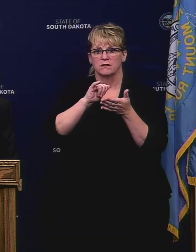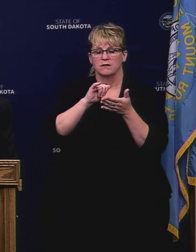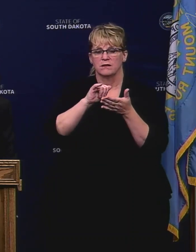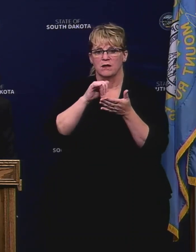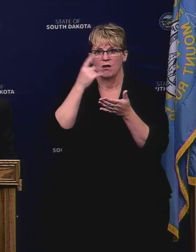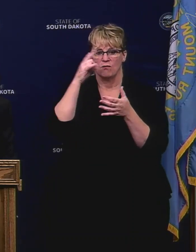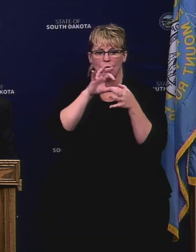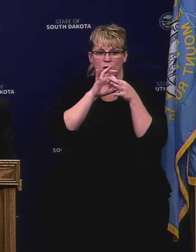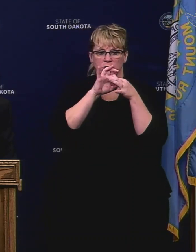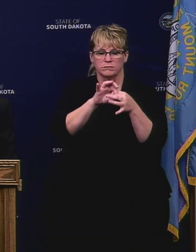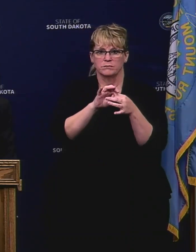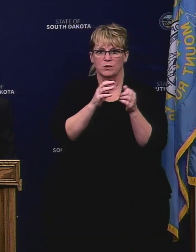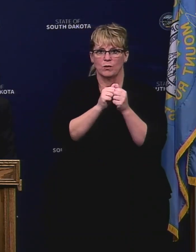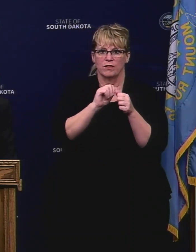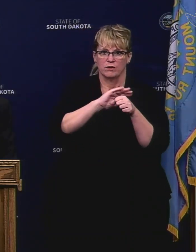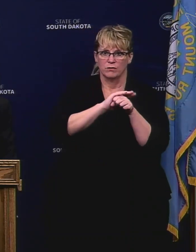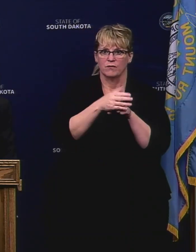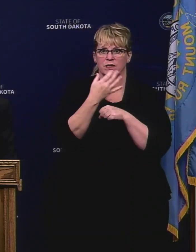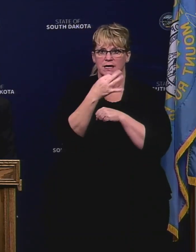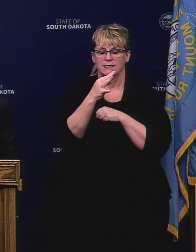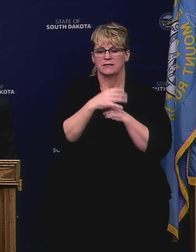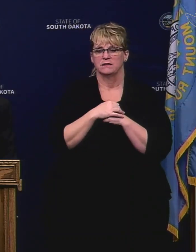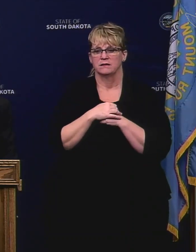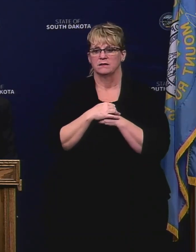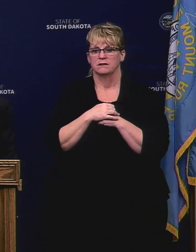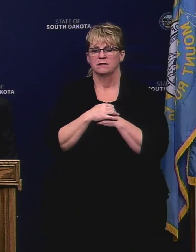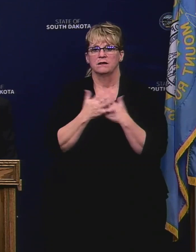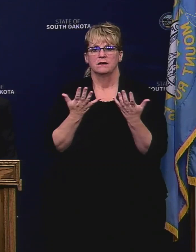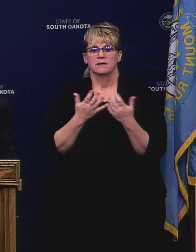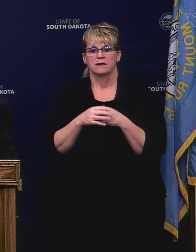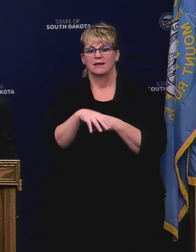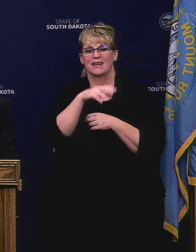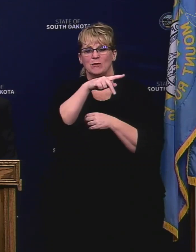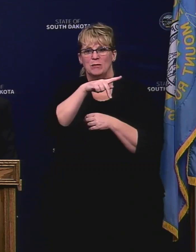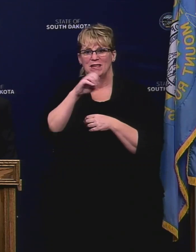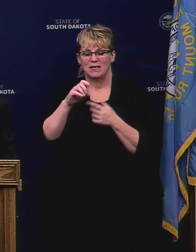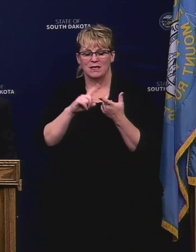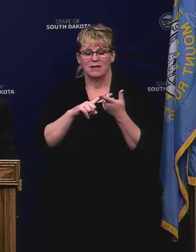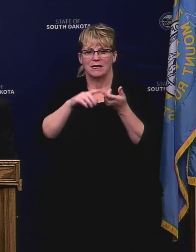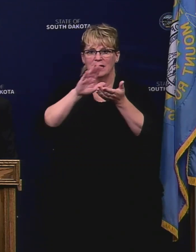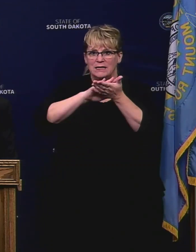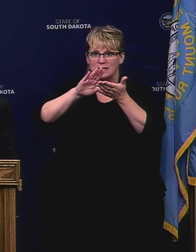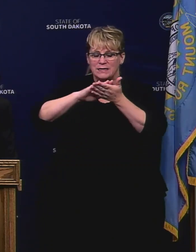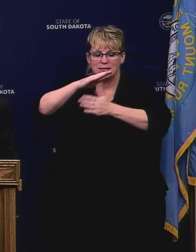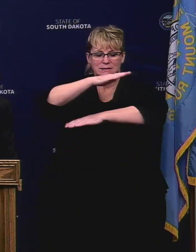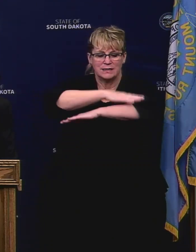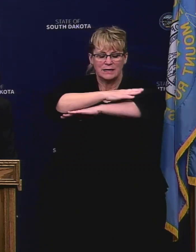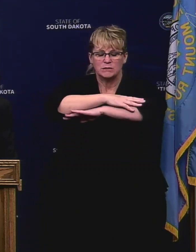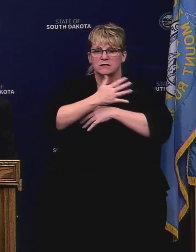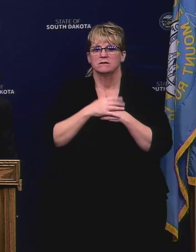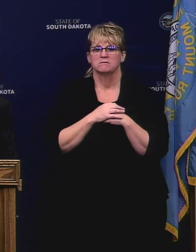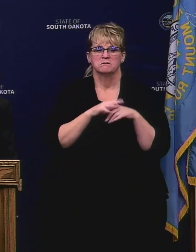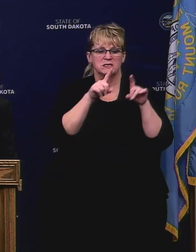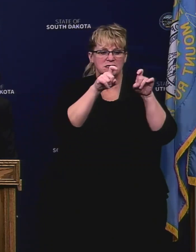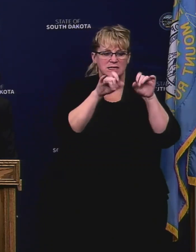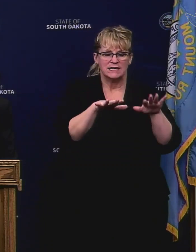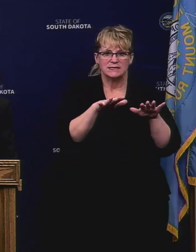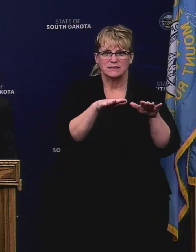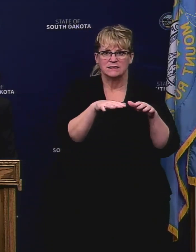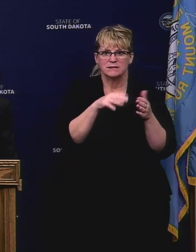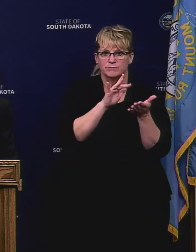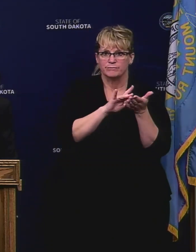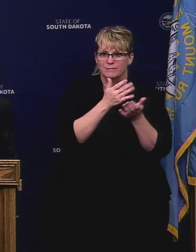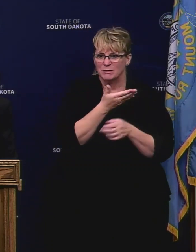COVID-19, such as personal protective equipment, cleaning supplies, testing supplies, equipment that